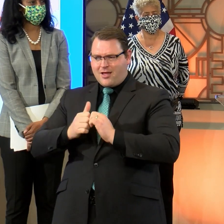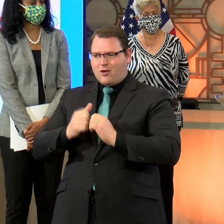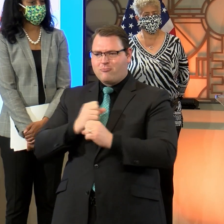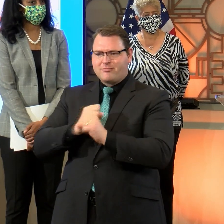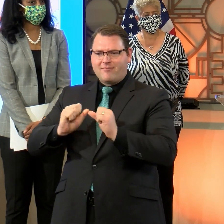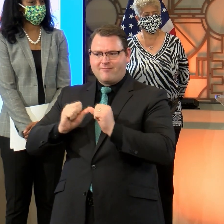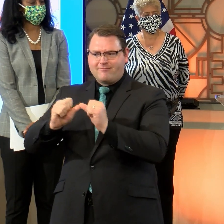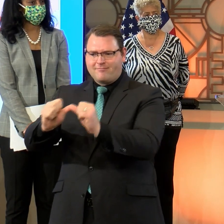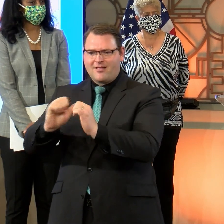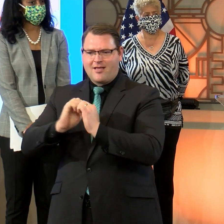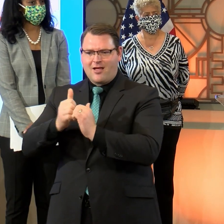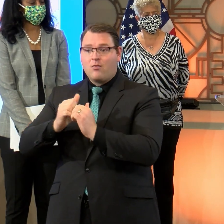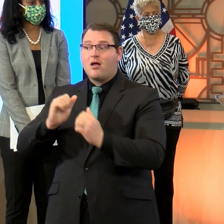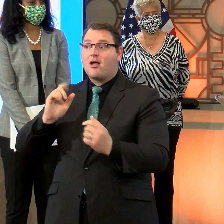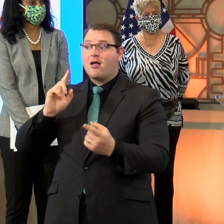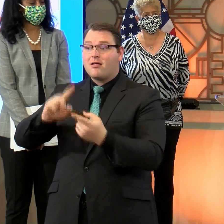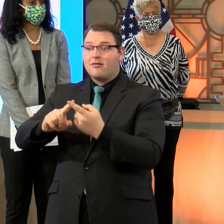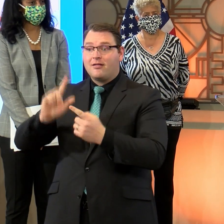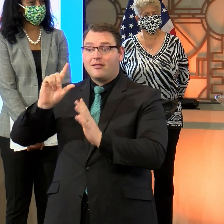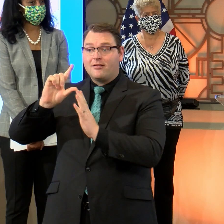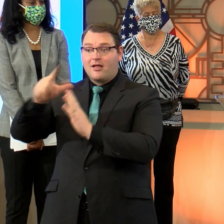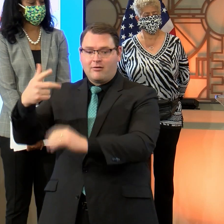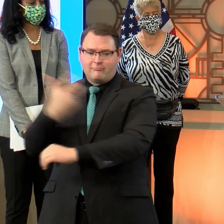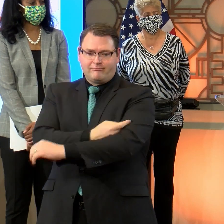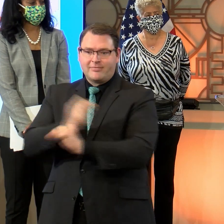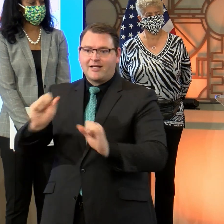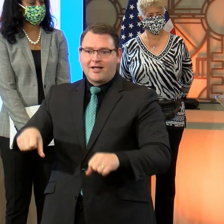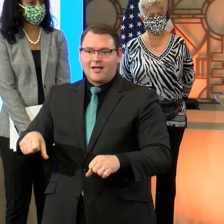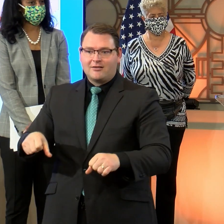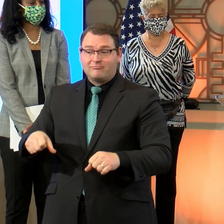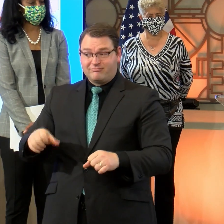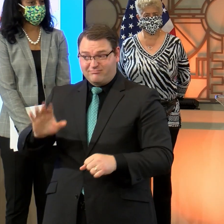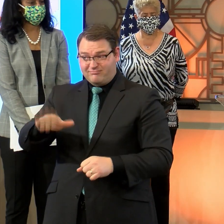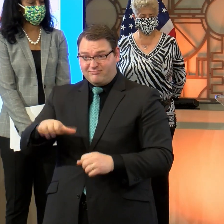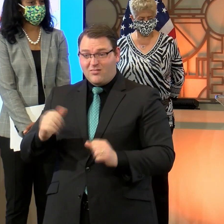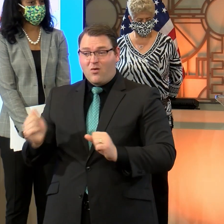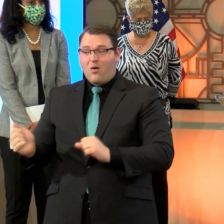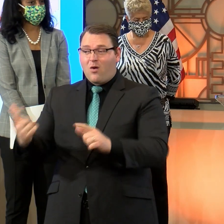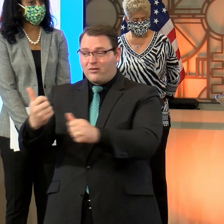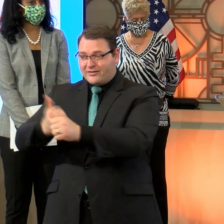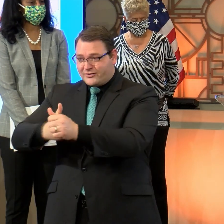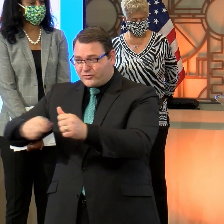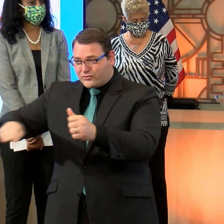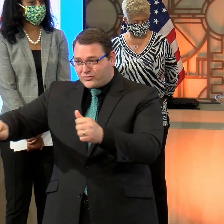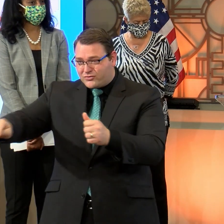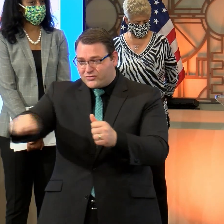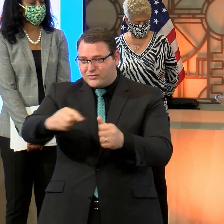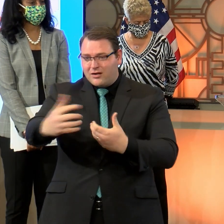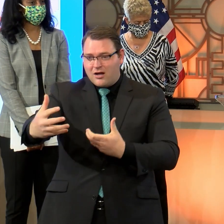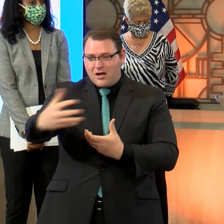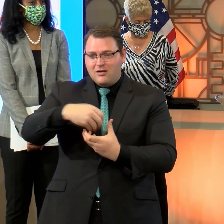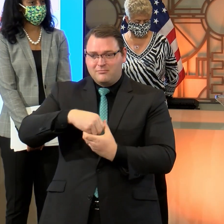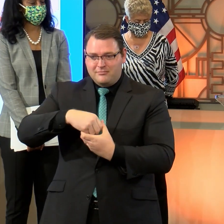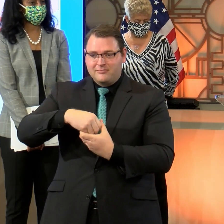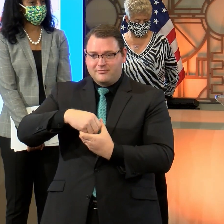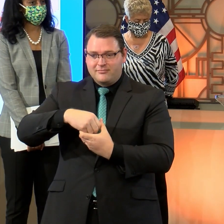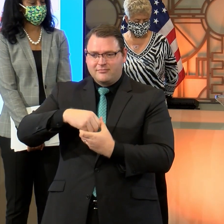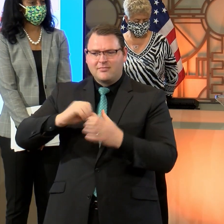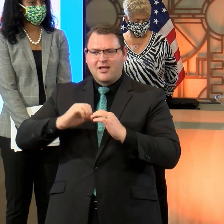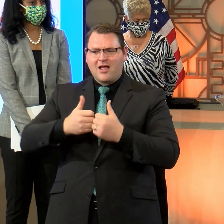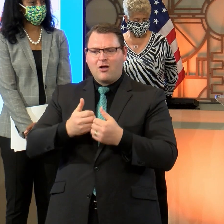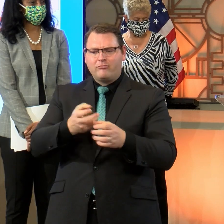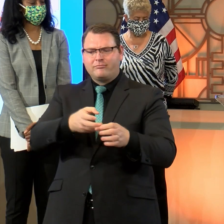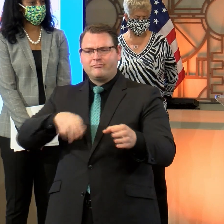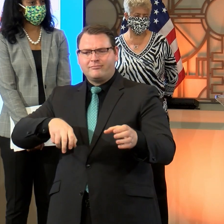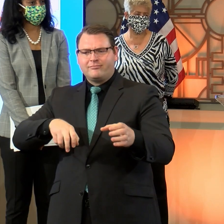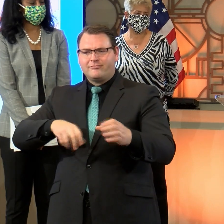are all a part of the solution. Every Houstonian needs to know how to prevent COVID-19 and what to